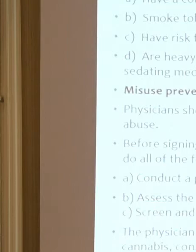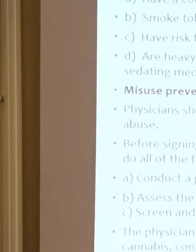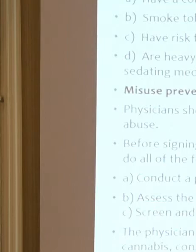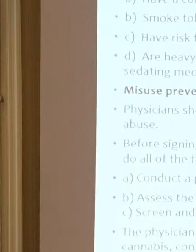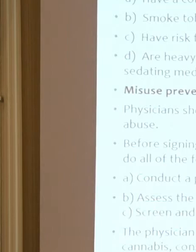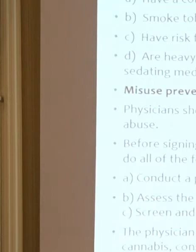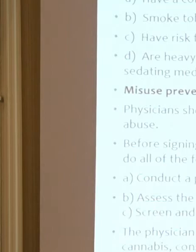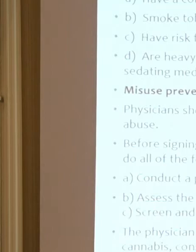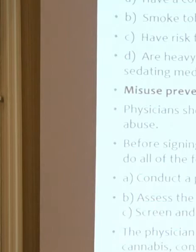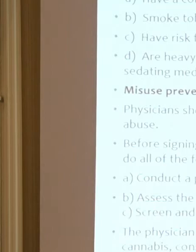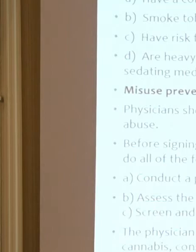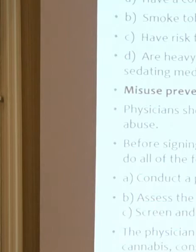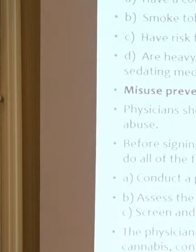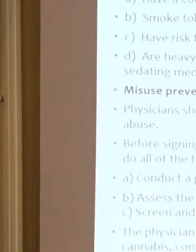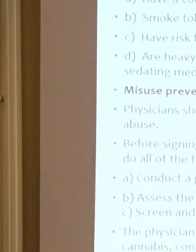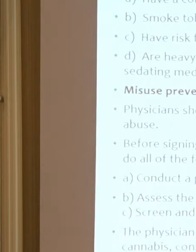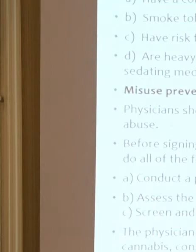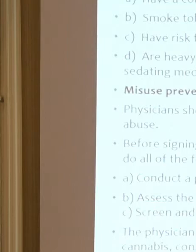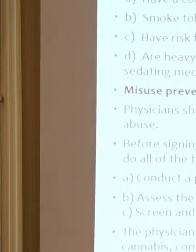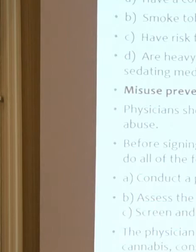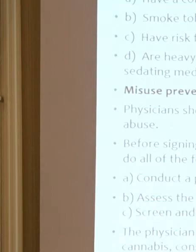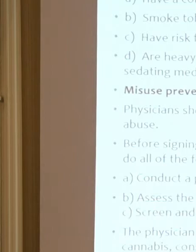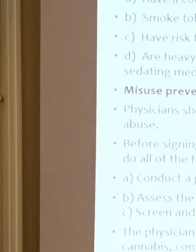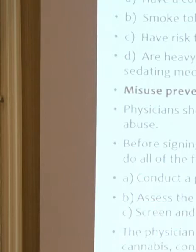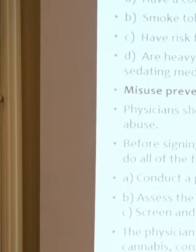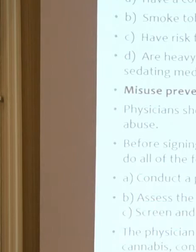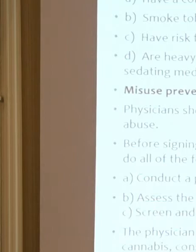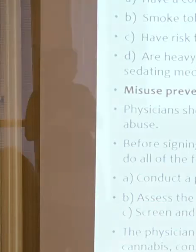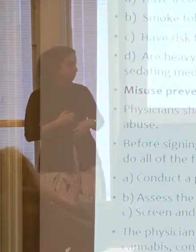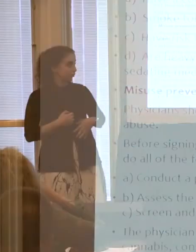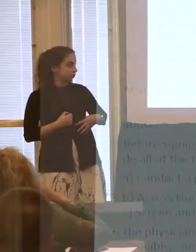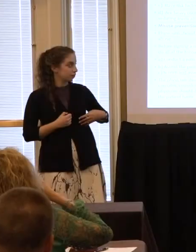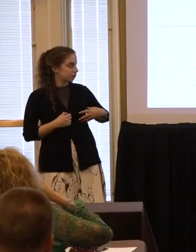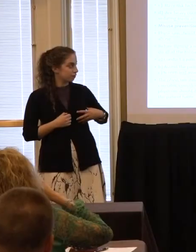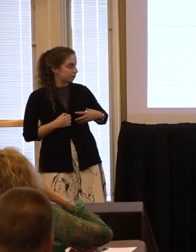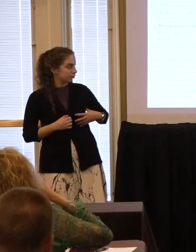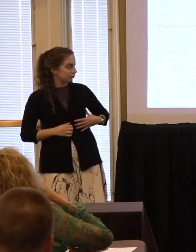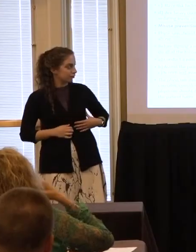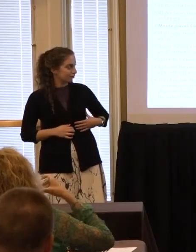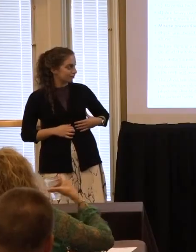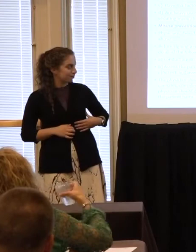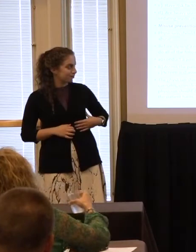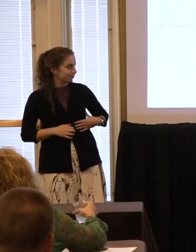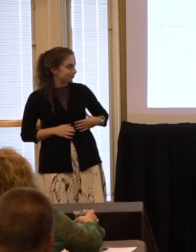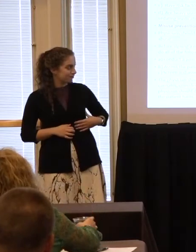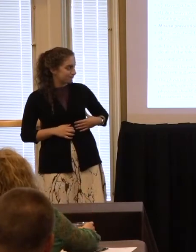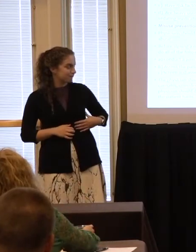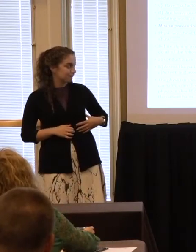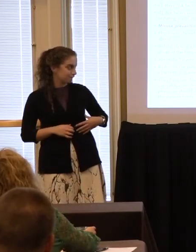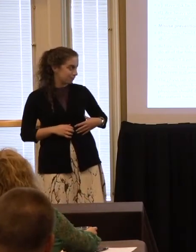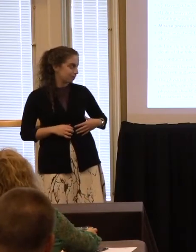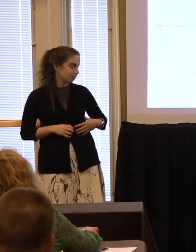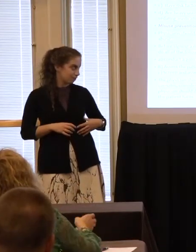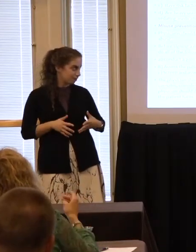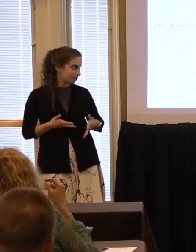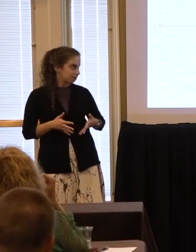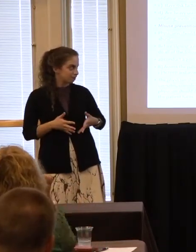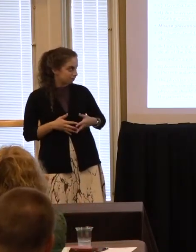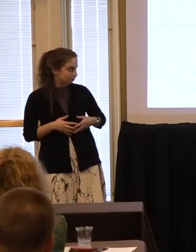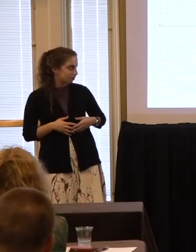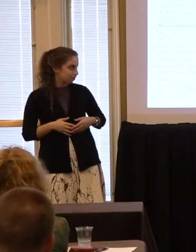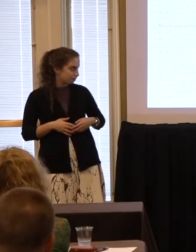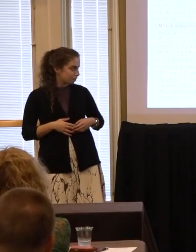authorizing dry cannabis for pain, the physician should do all the following: pain assessment, assess for anxiety mood